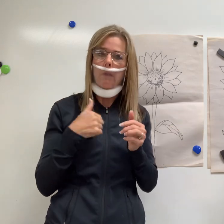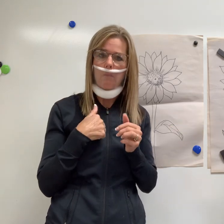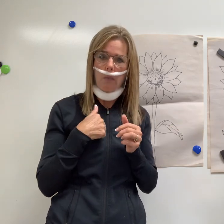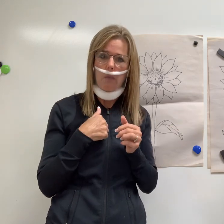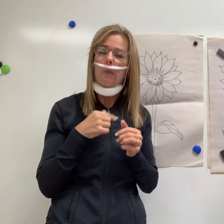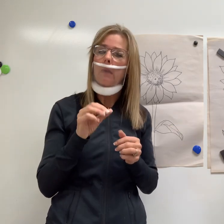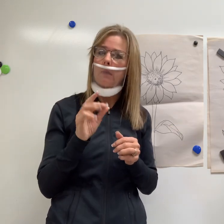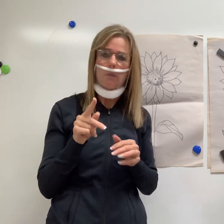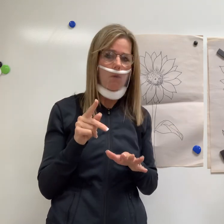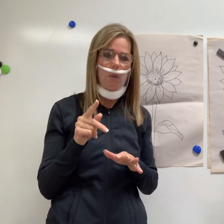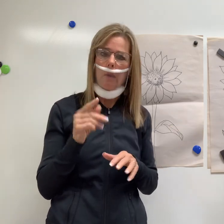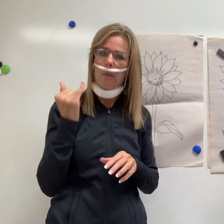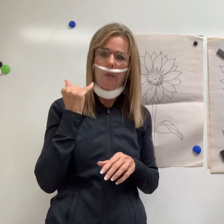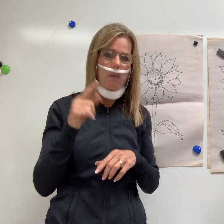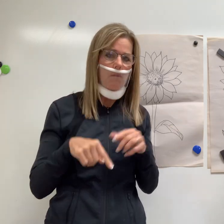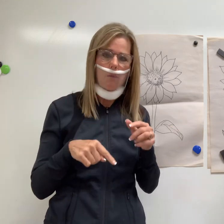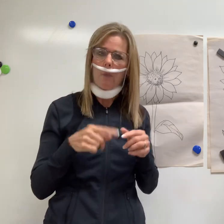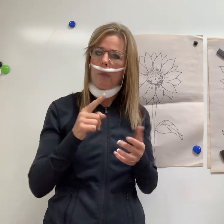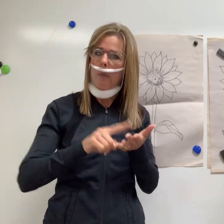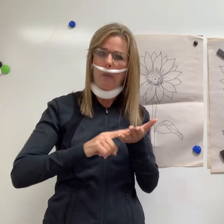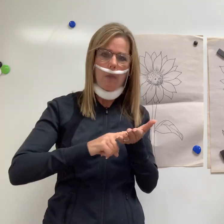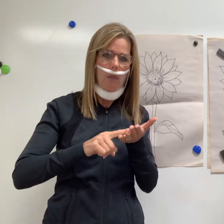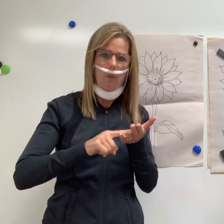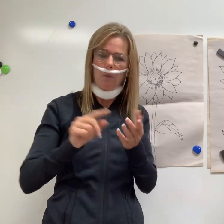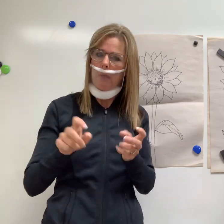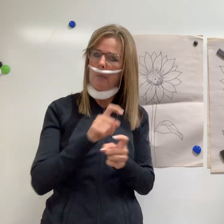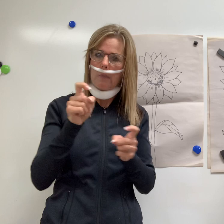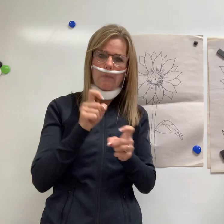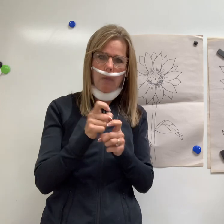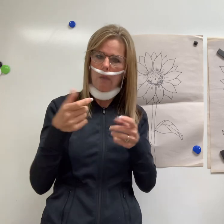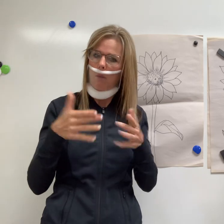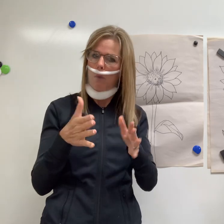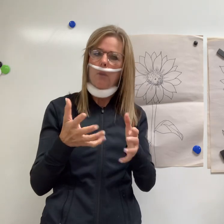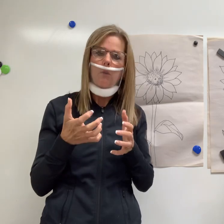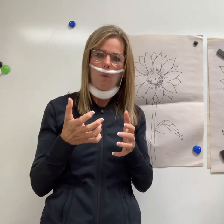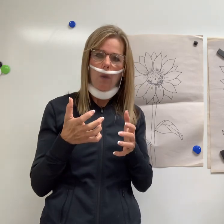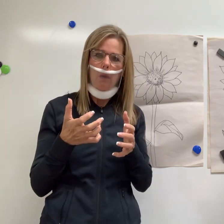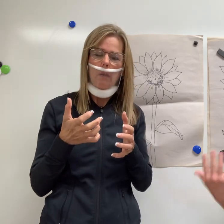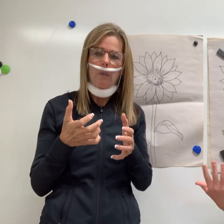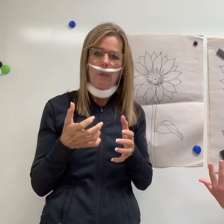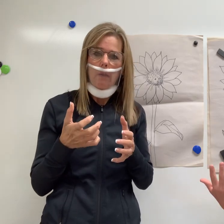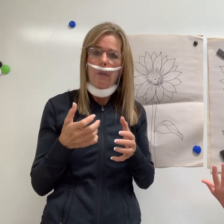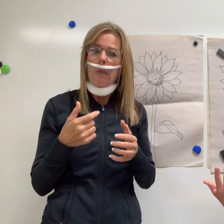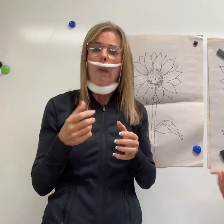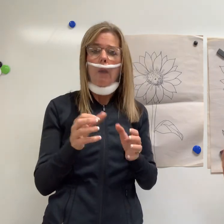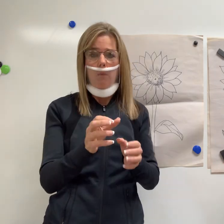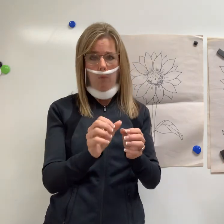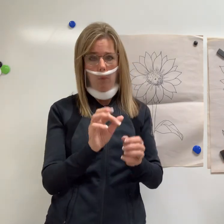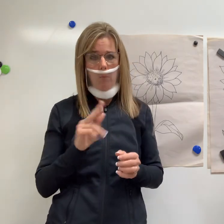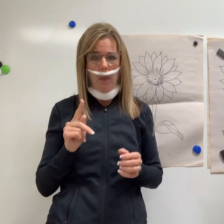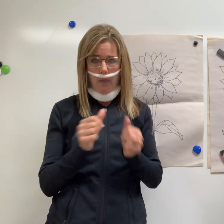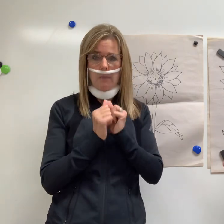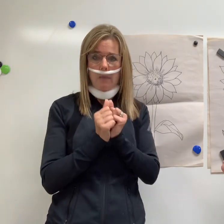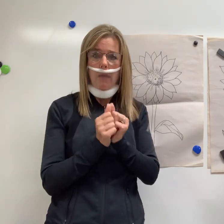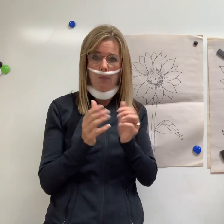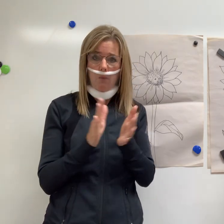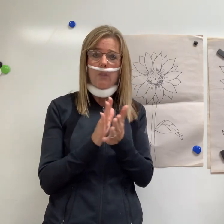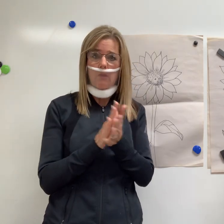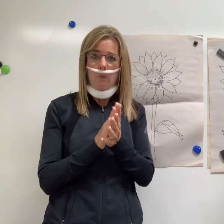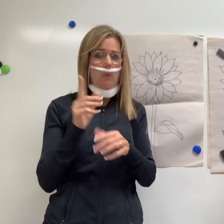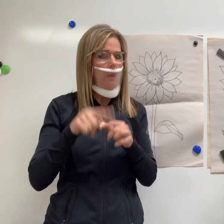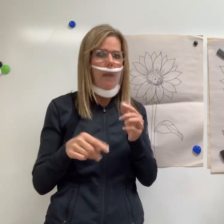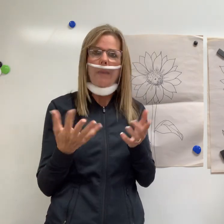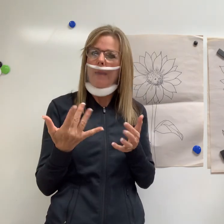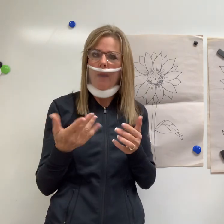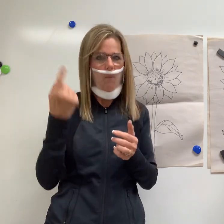it's okay if you cannot color it in exactly how you want. And guess what? When we're all back together again, which I can't wait for